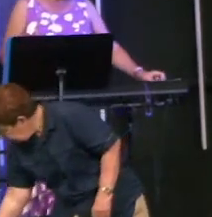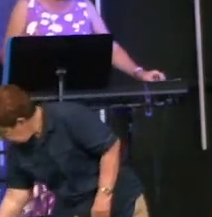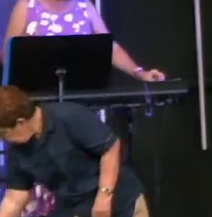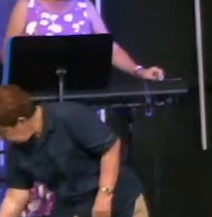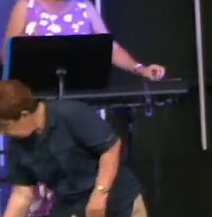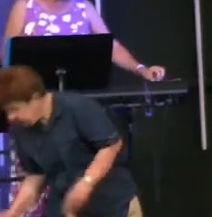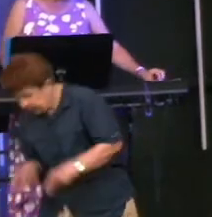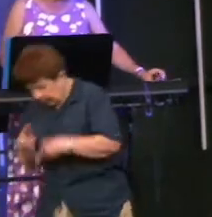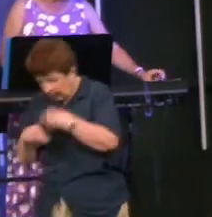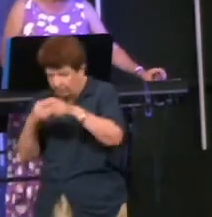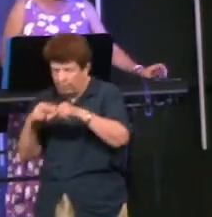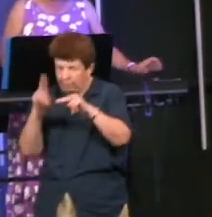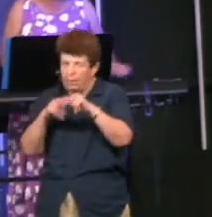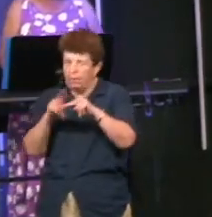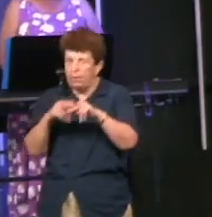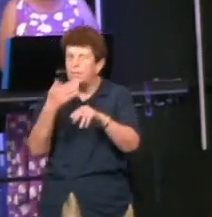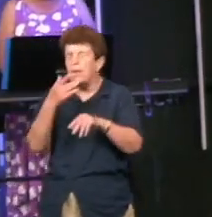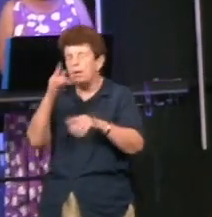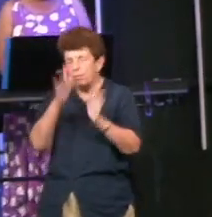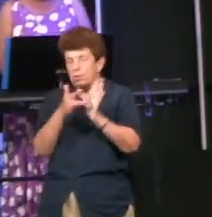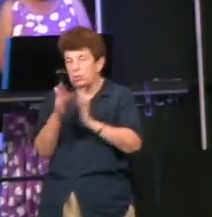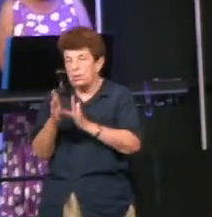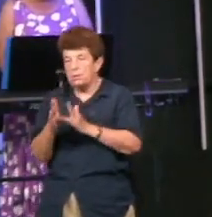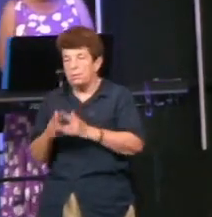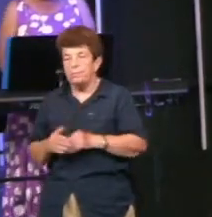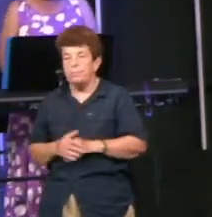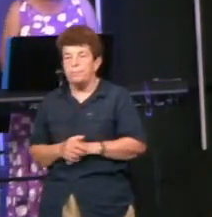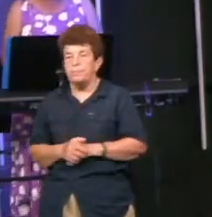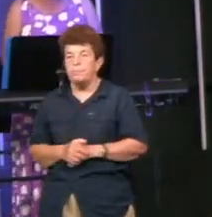Heavenly Father, we thank you for Jesus.